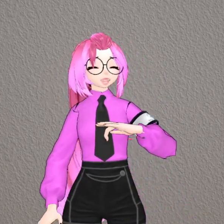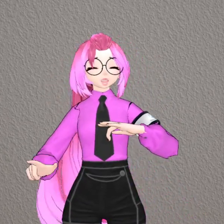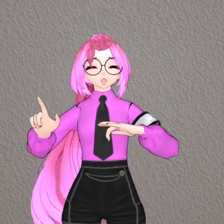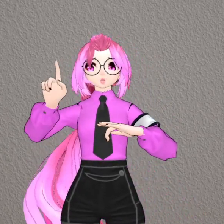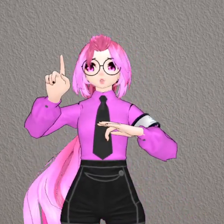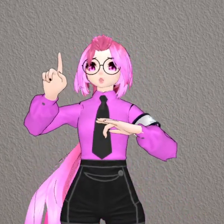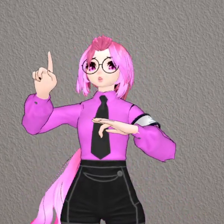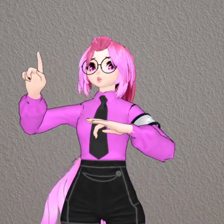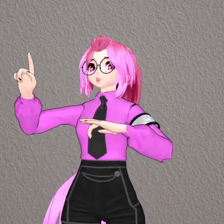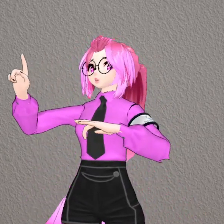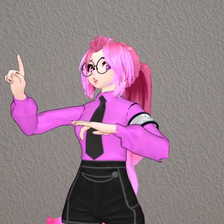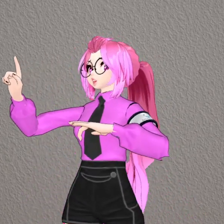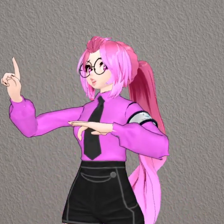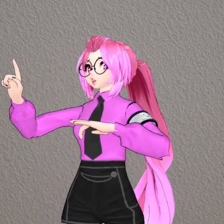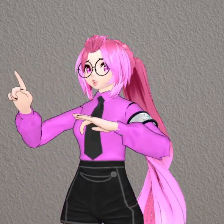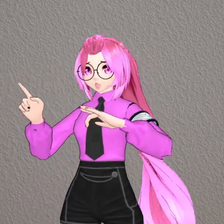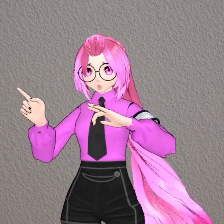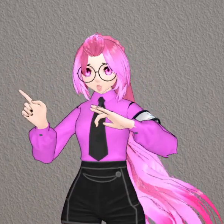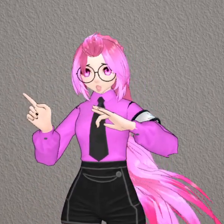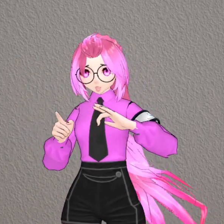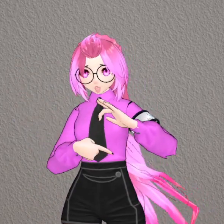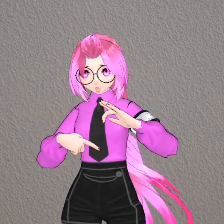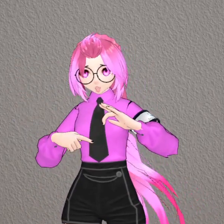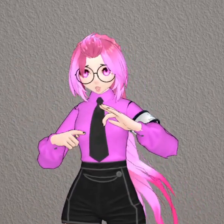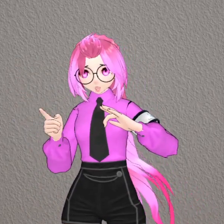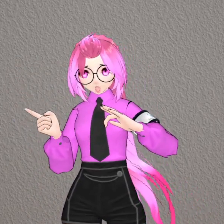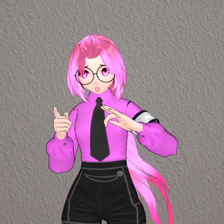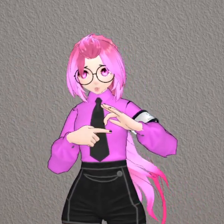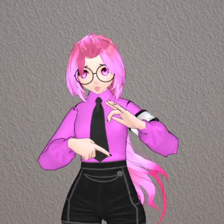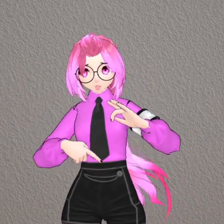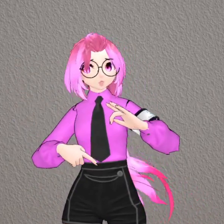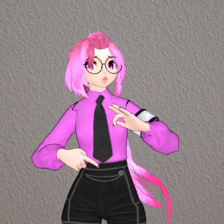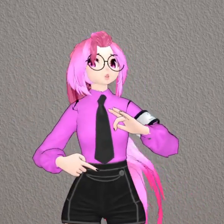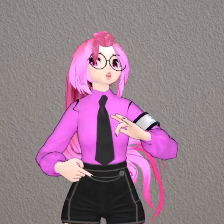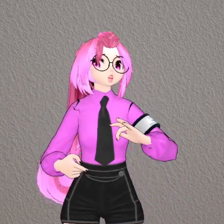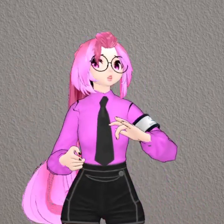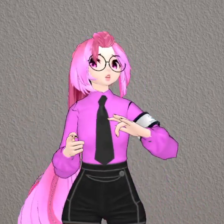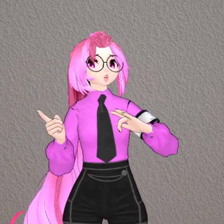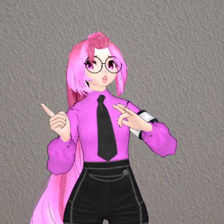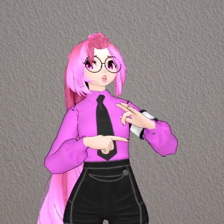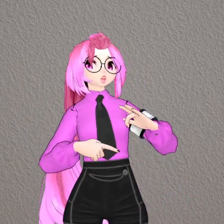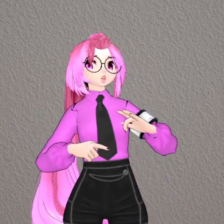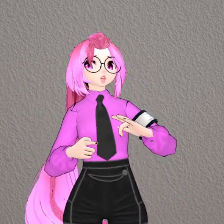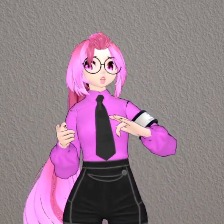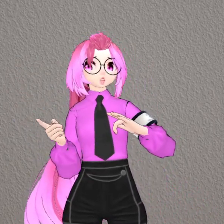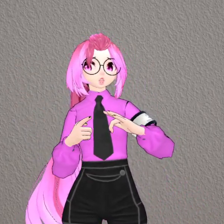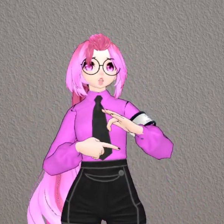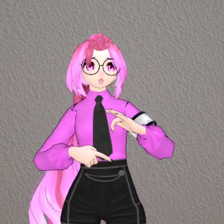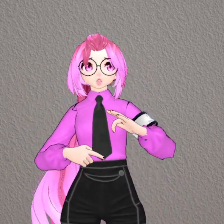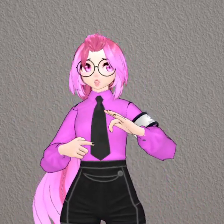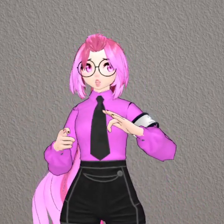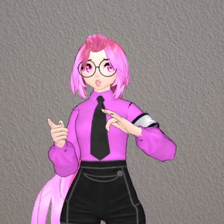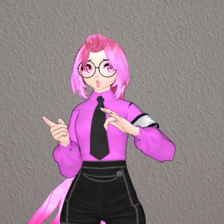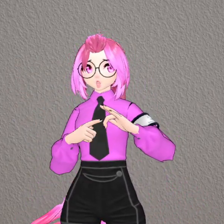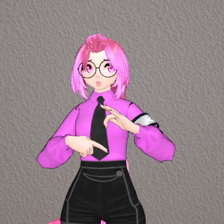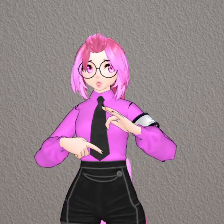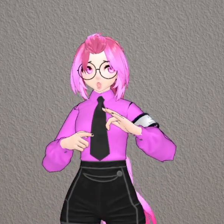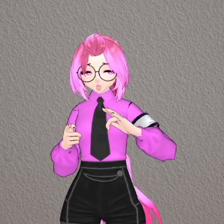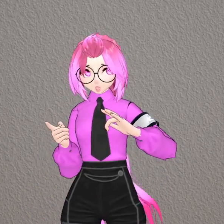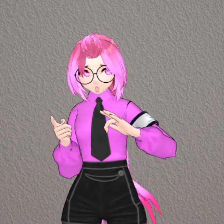horizontal and take your pointer finger and like give it a little flick. Give it a little